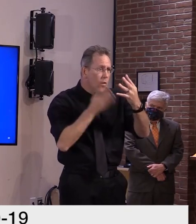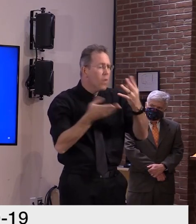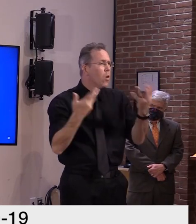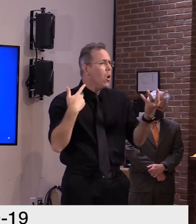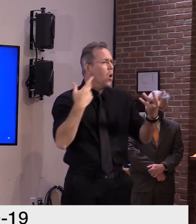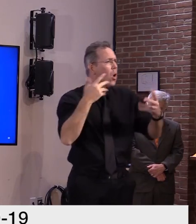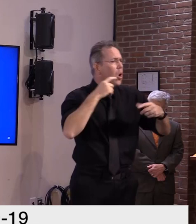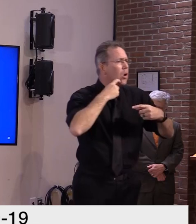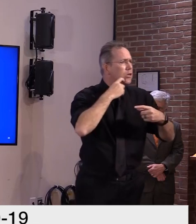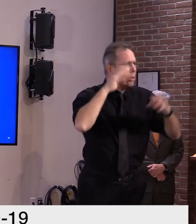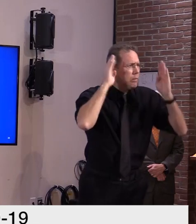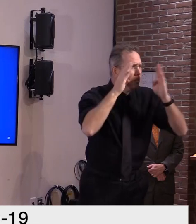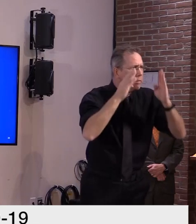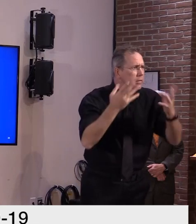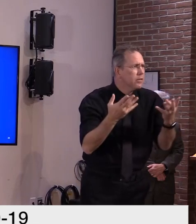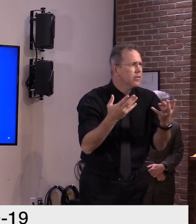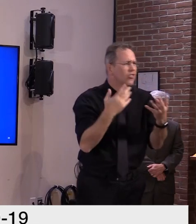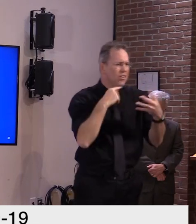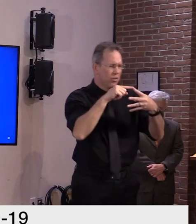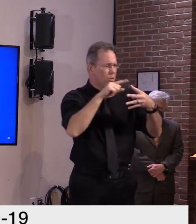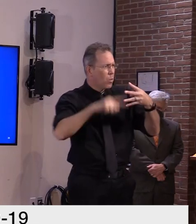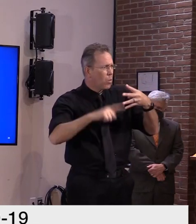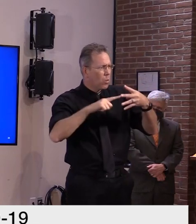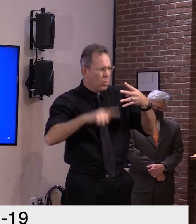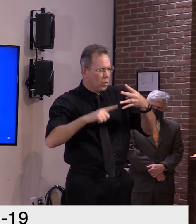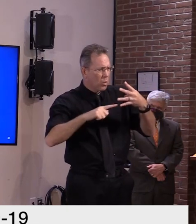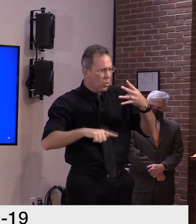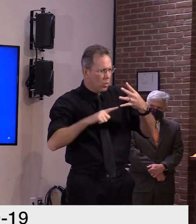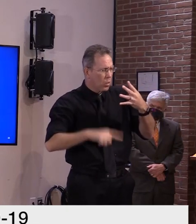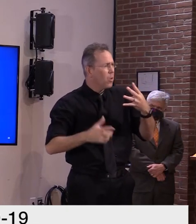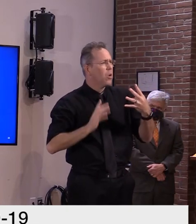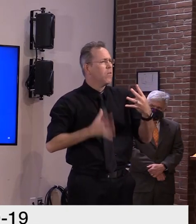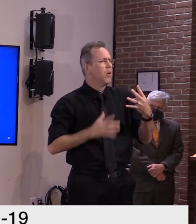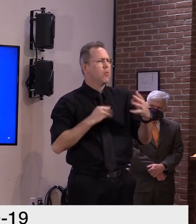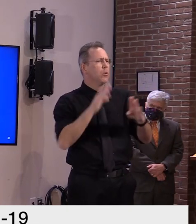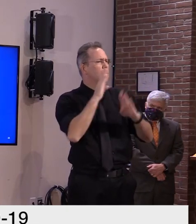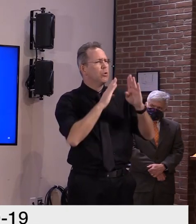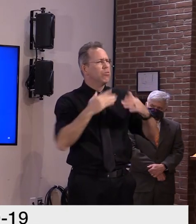And the other two metrics likewise. So they're not approaching